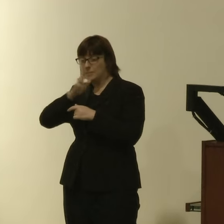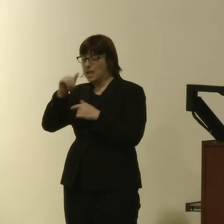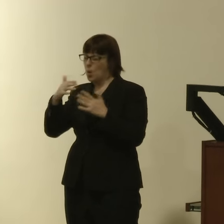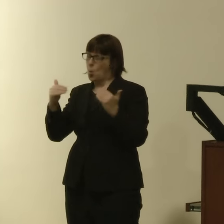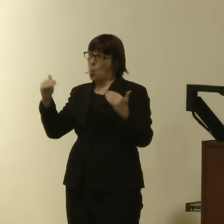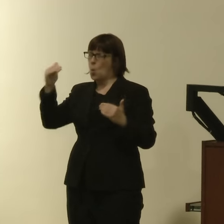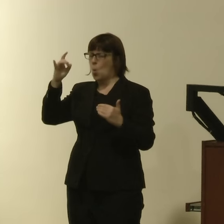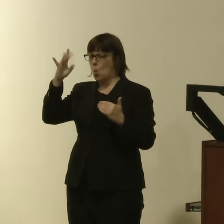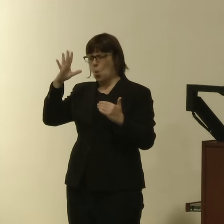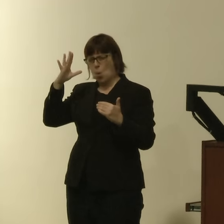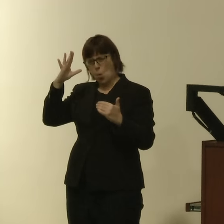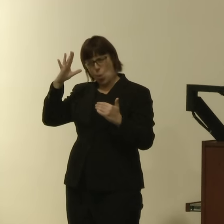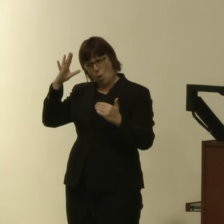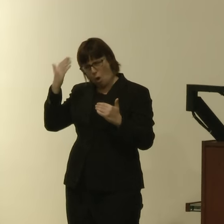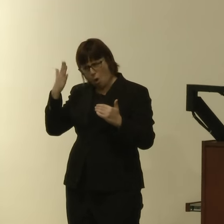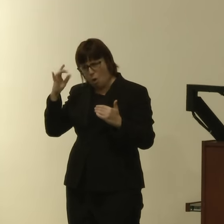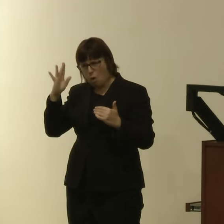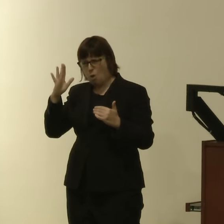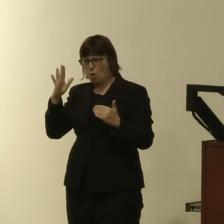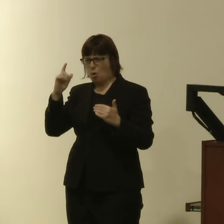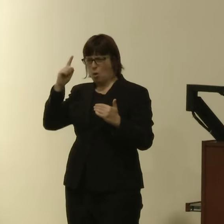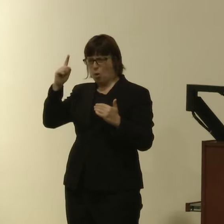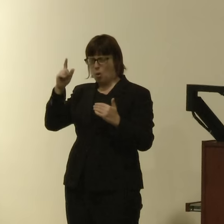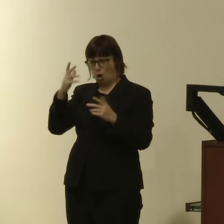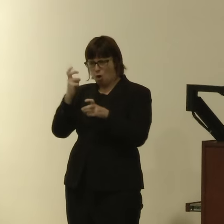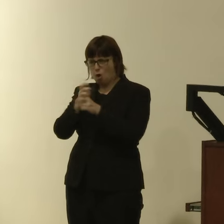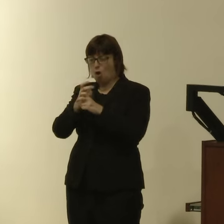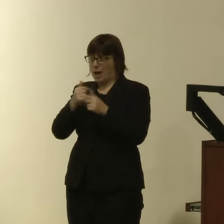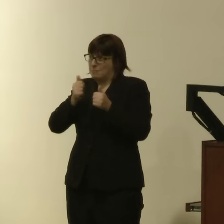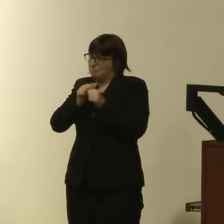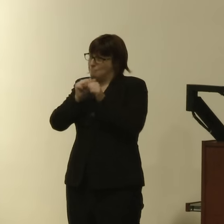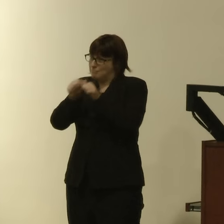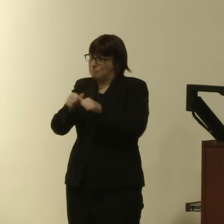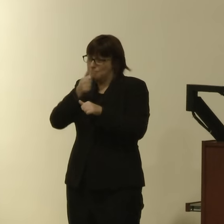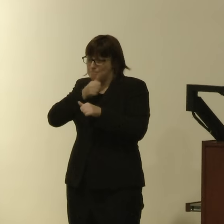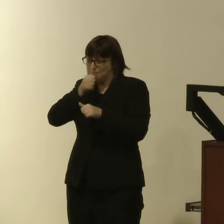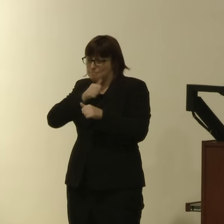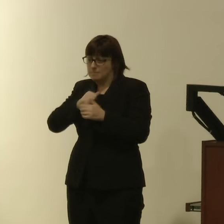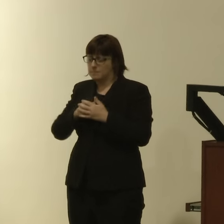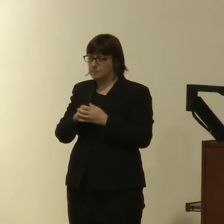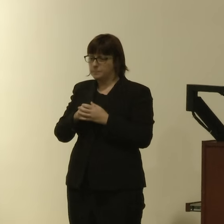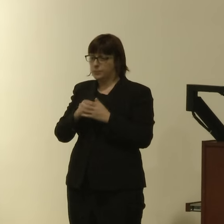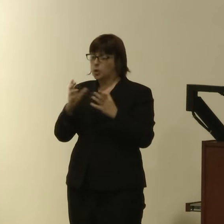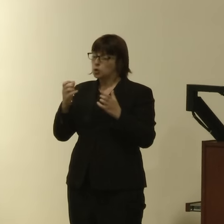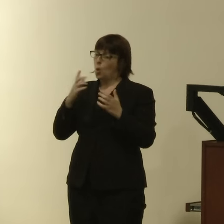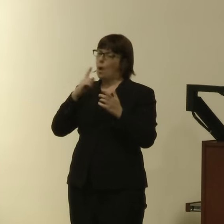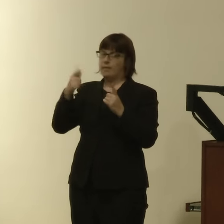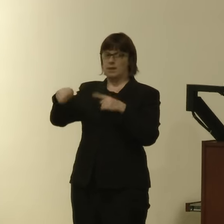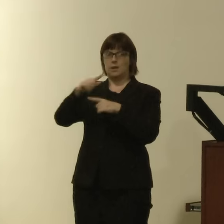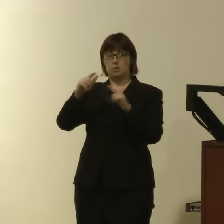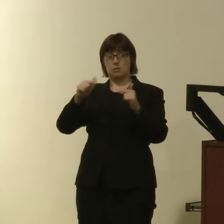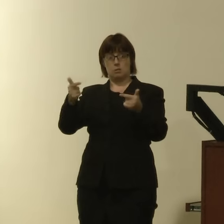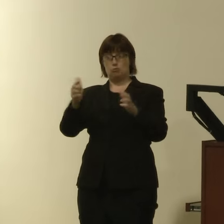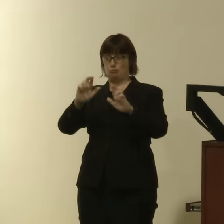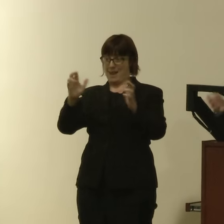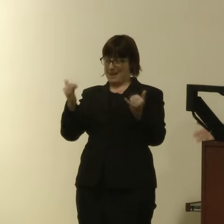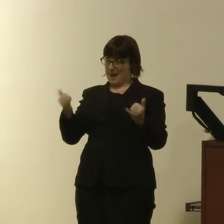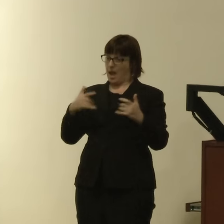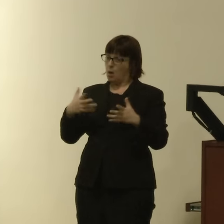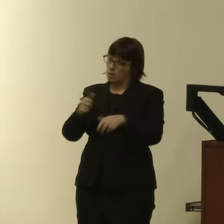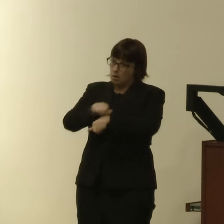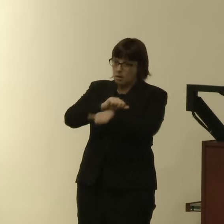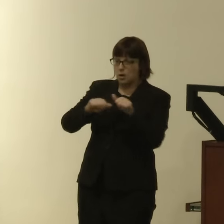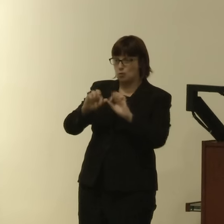outweigh orthopedic trauma. And so that's something I would do, is get prepared for the arguments, either